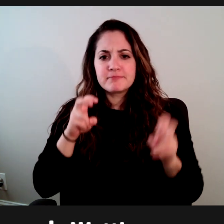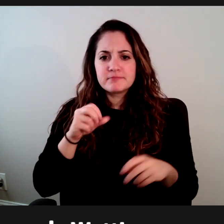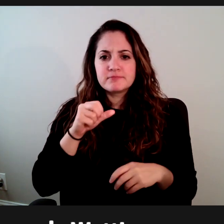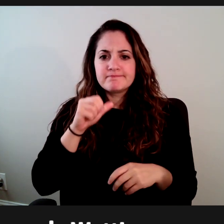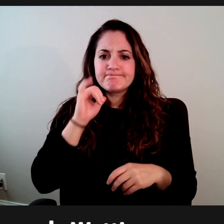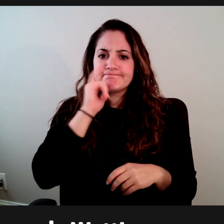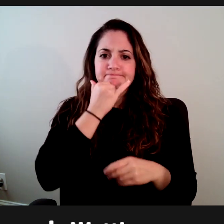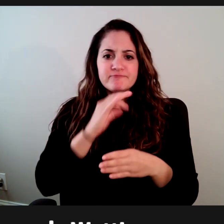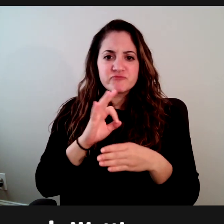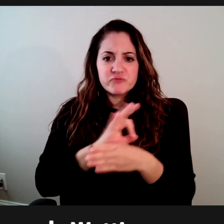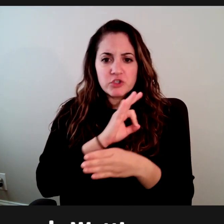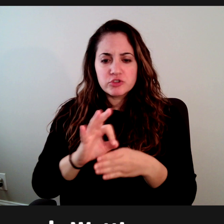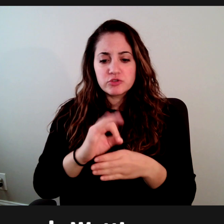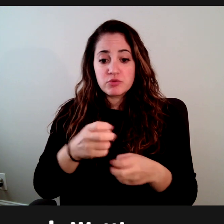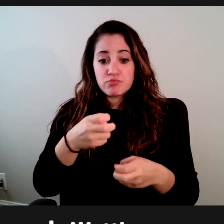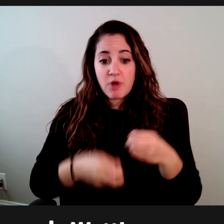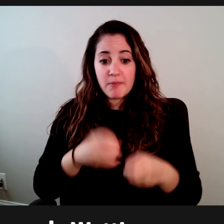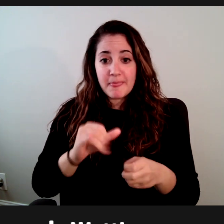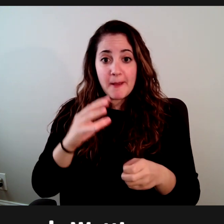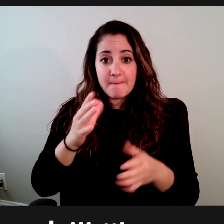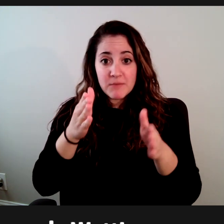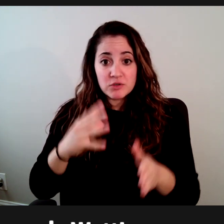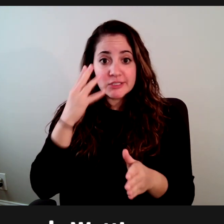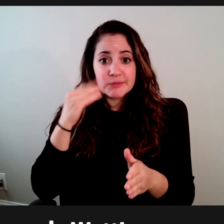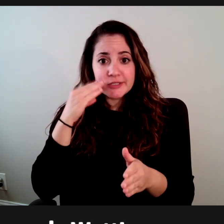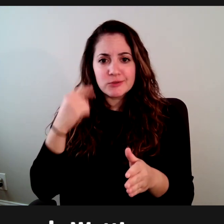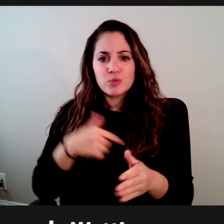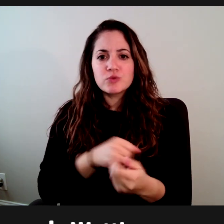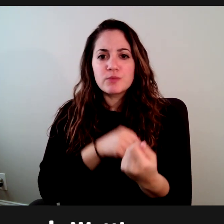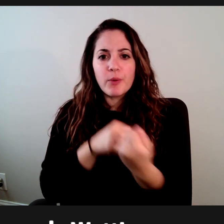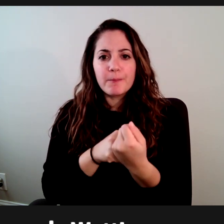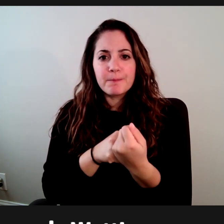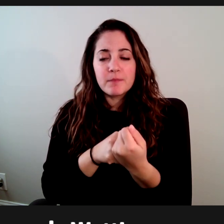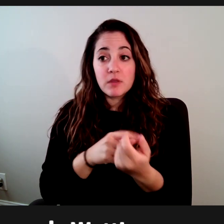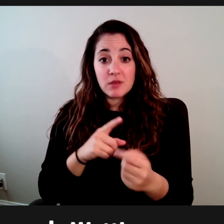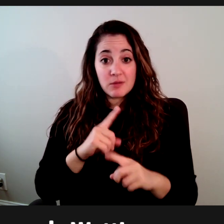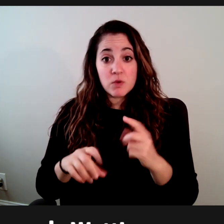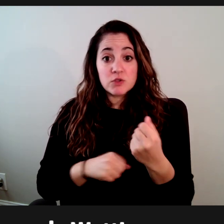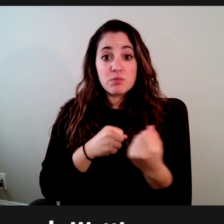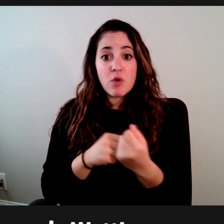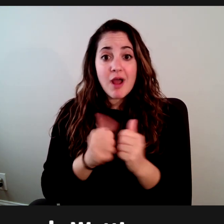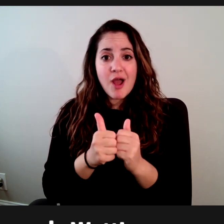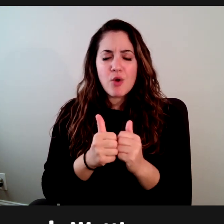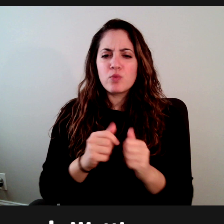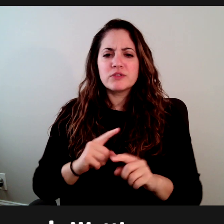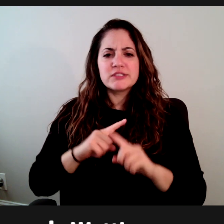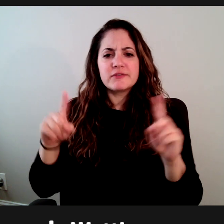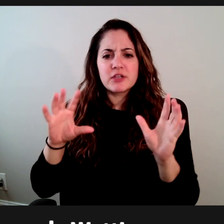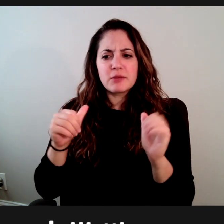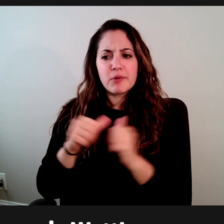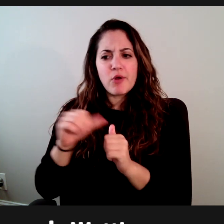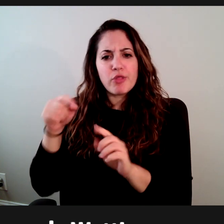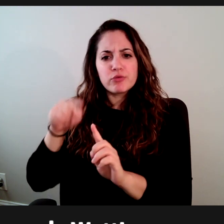issue, so-called dysfunction, problem that they're experiencing, in a way that's